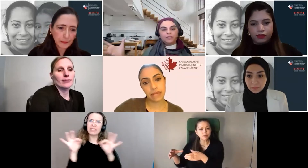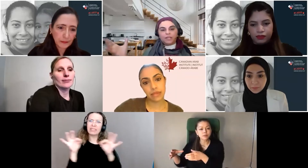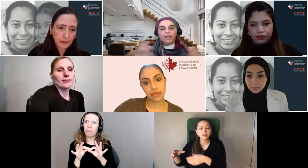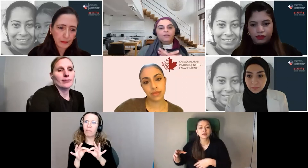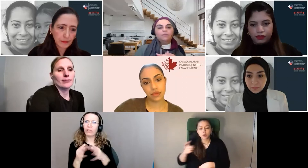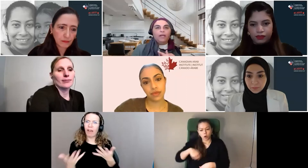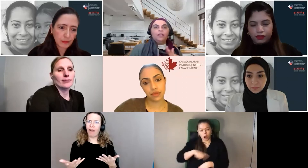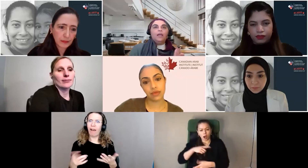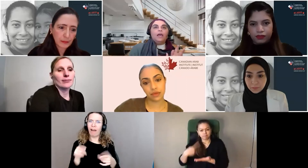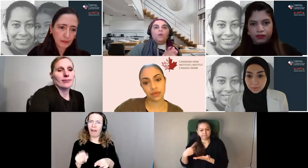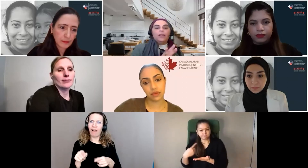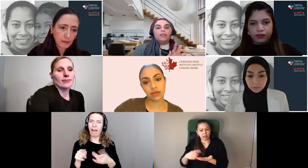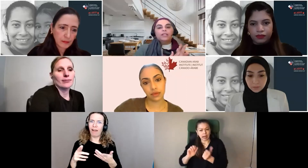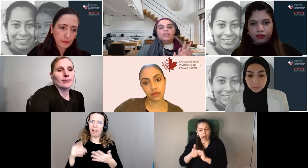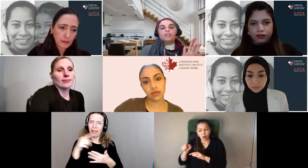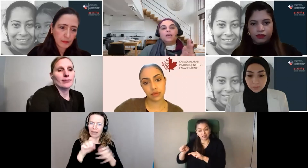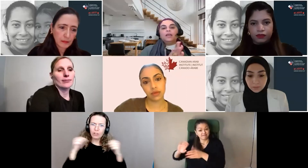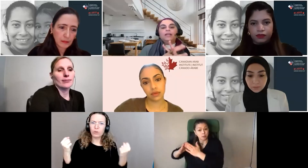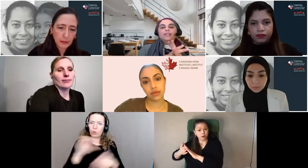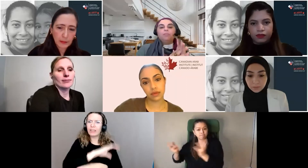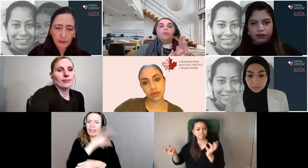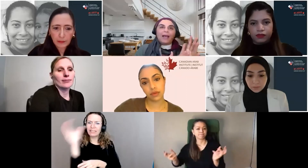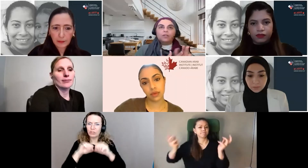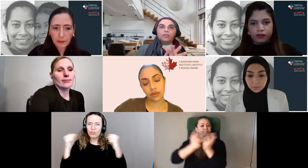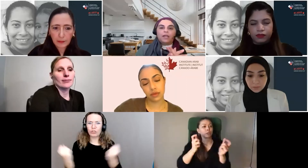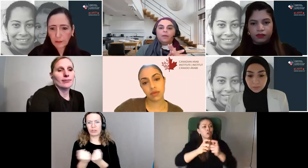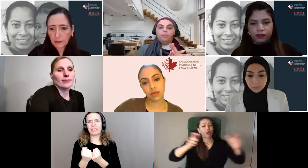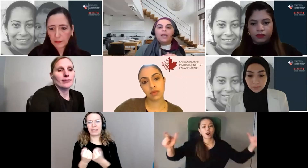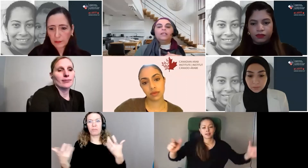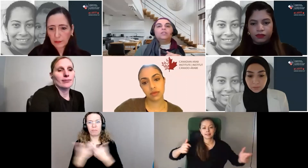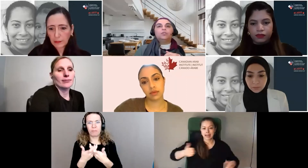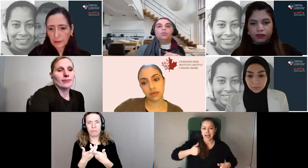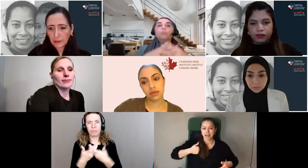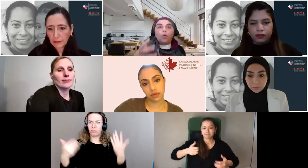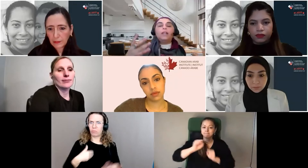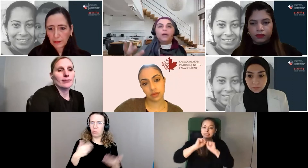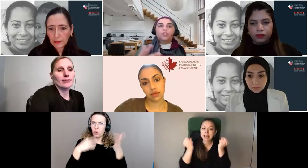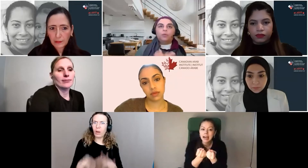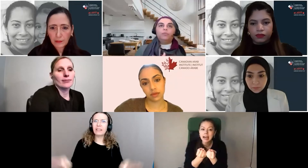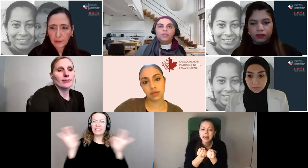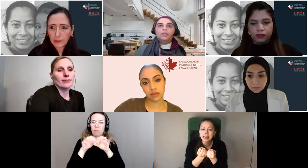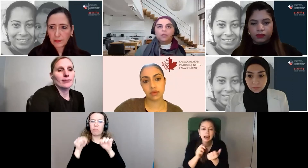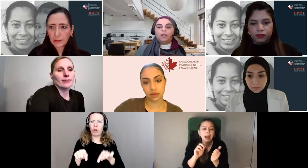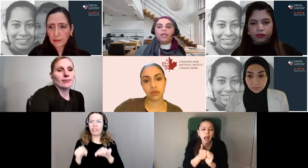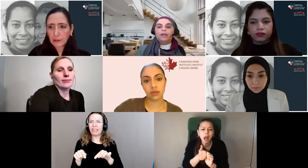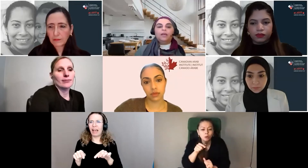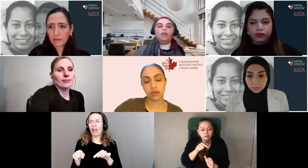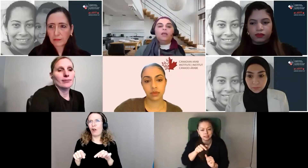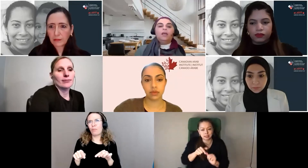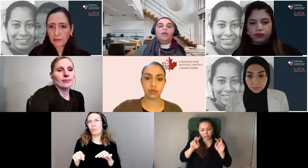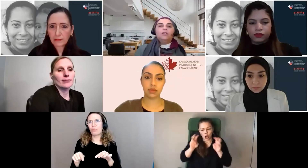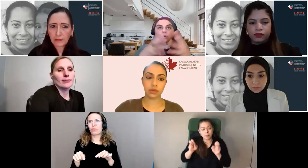Canadian society, right? And why this example matters and applies to more language communities across